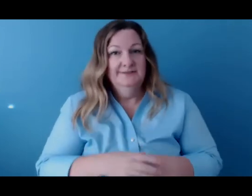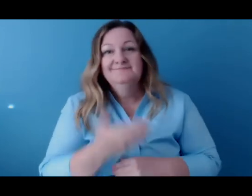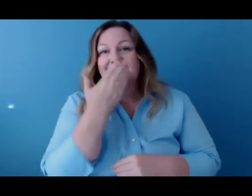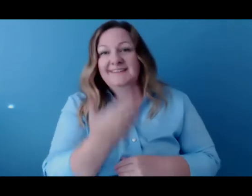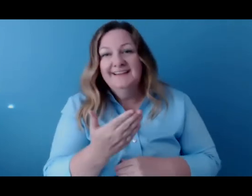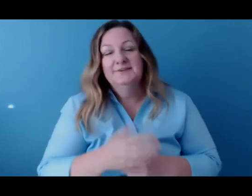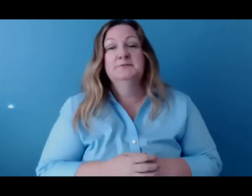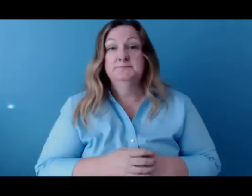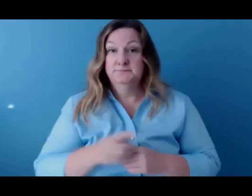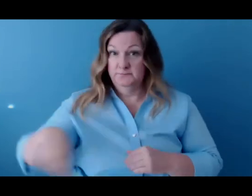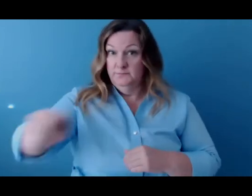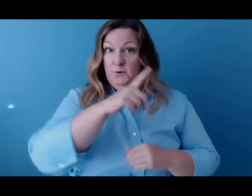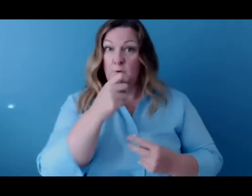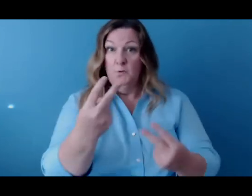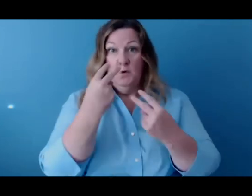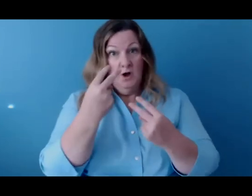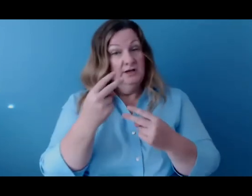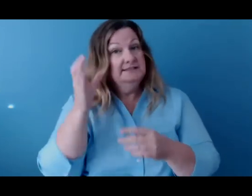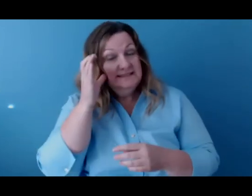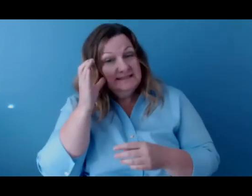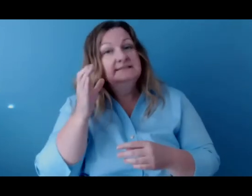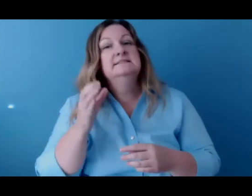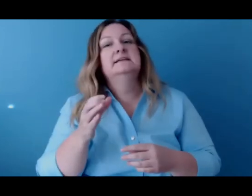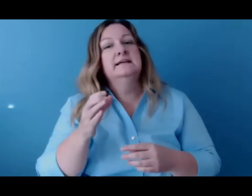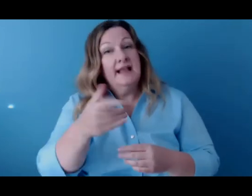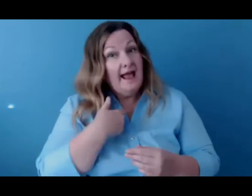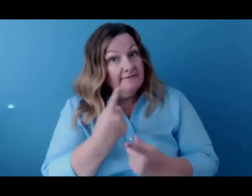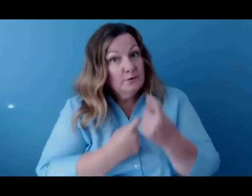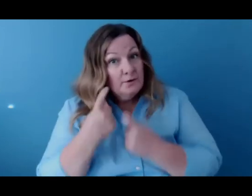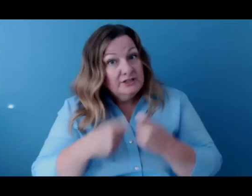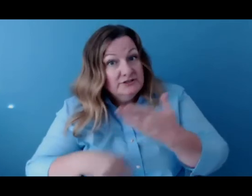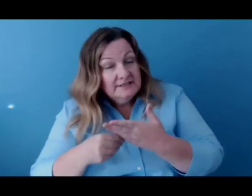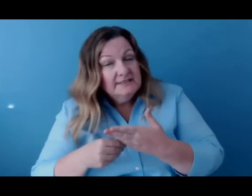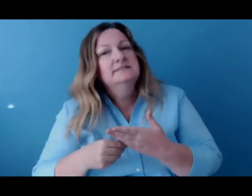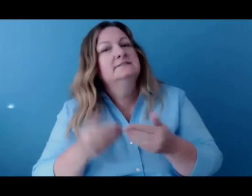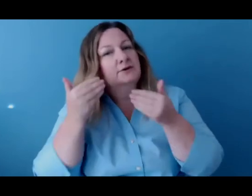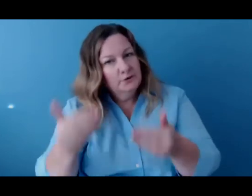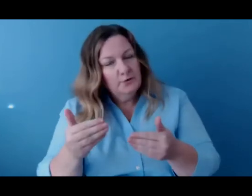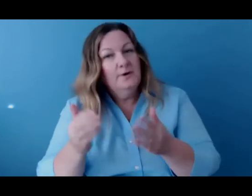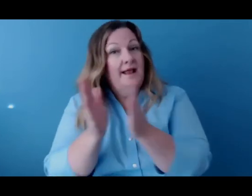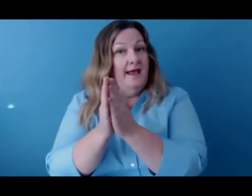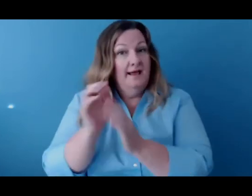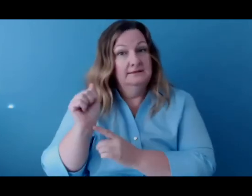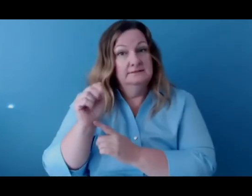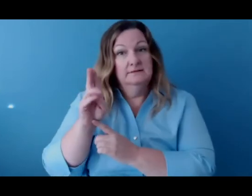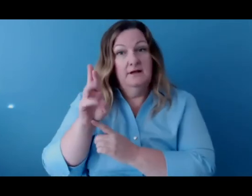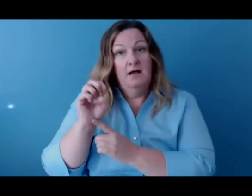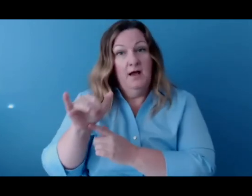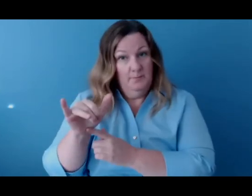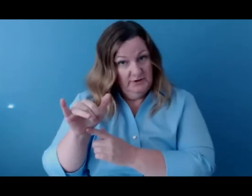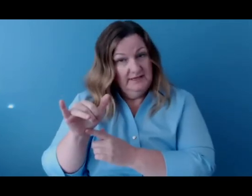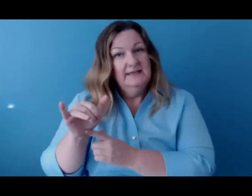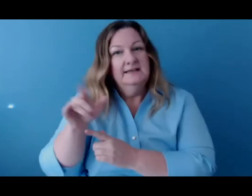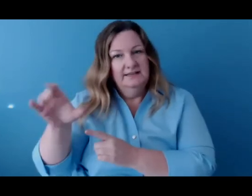For everybody who's in attendance, if you have questions, please feel free to either shoot them to Aubrey, and Aubrey's put her contact information